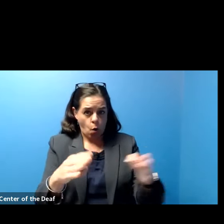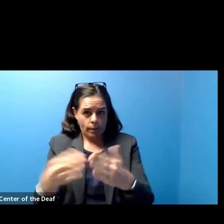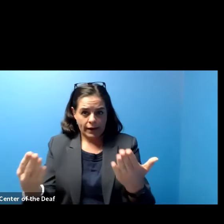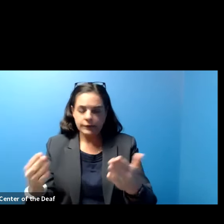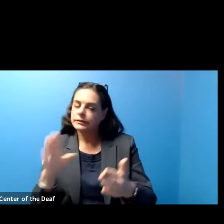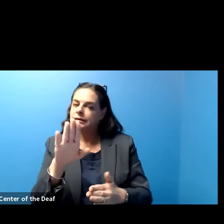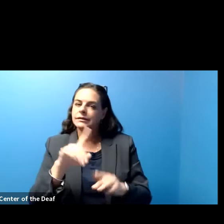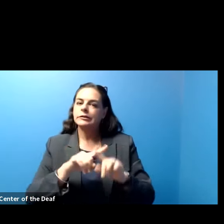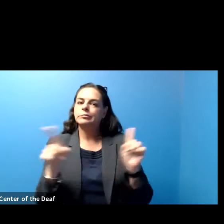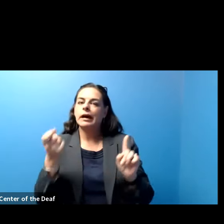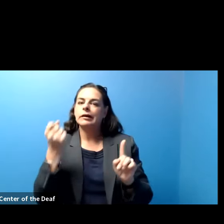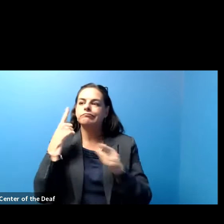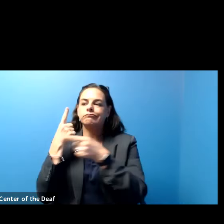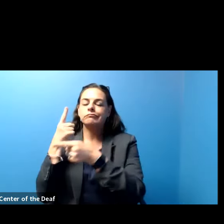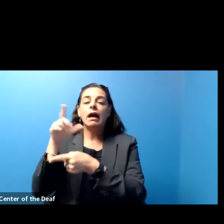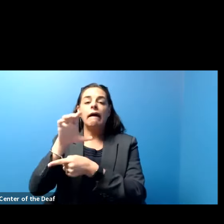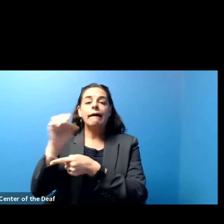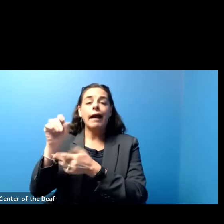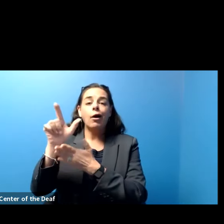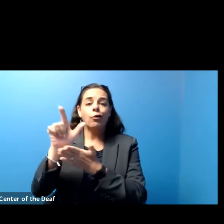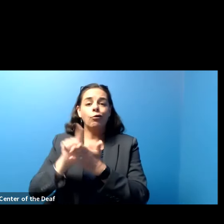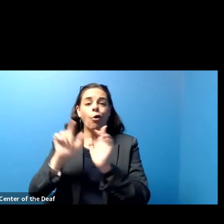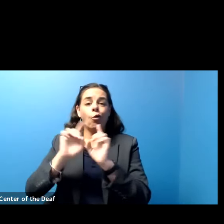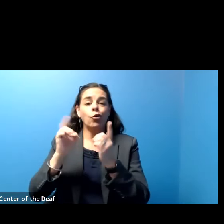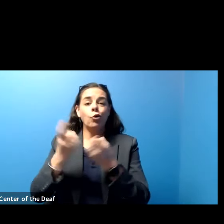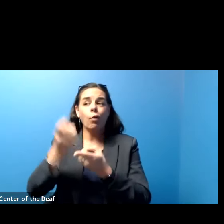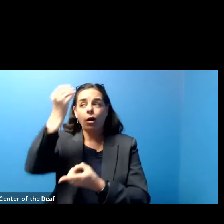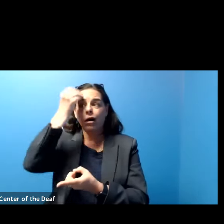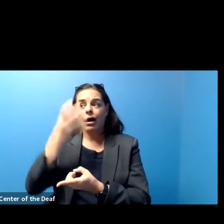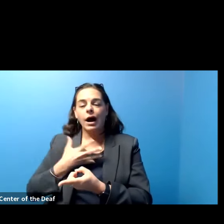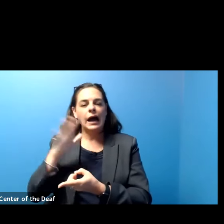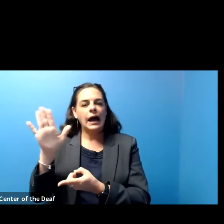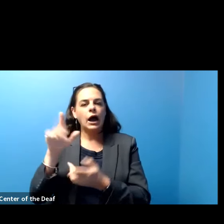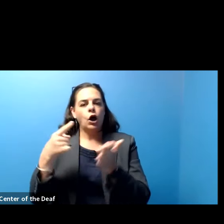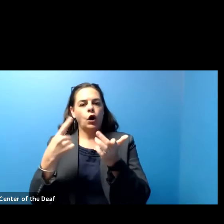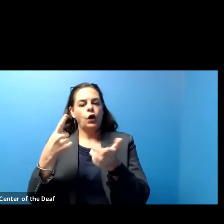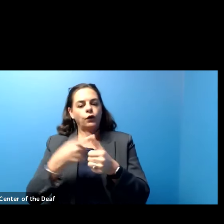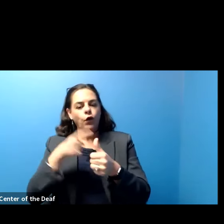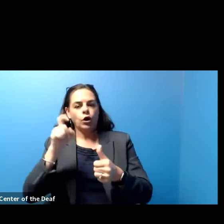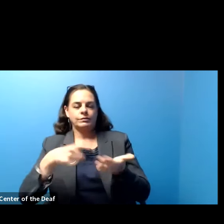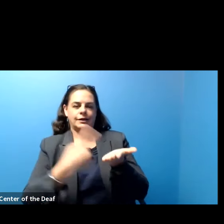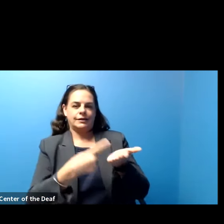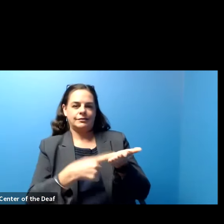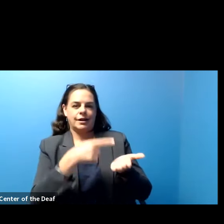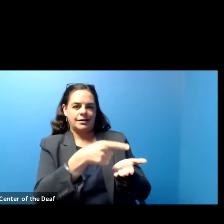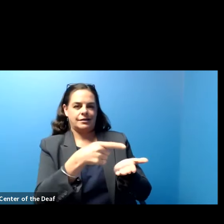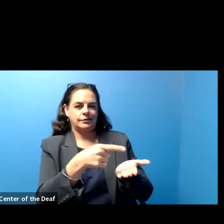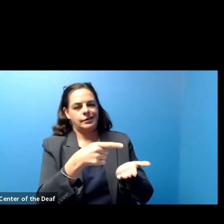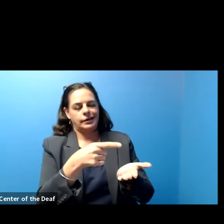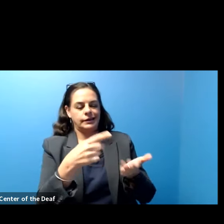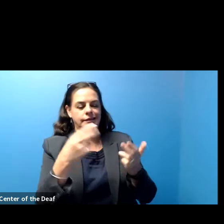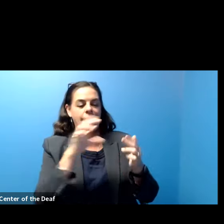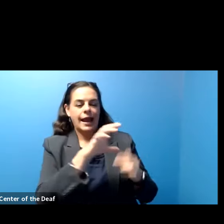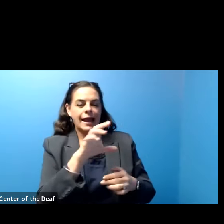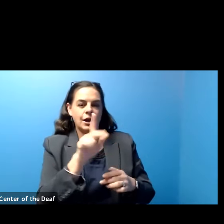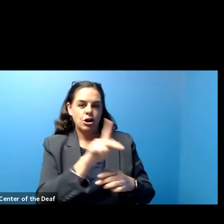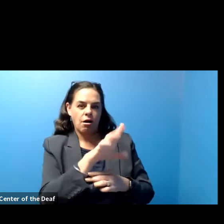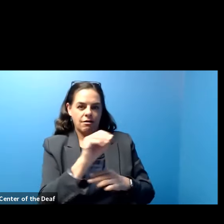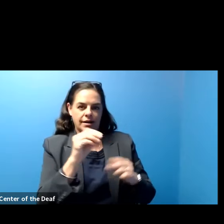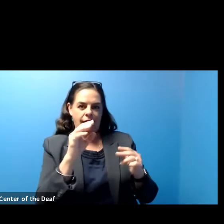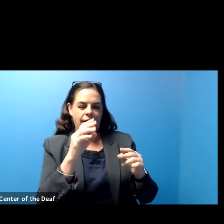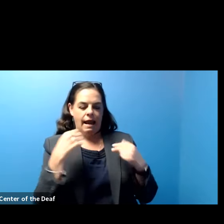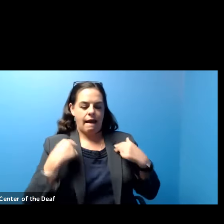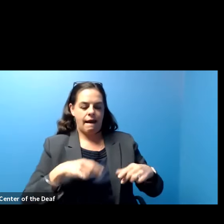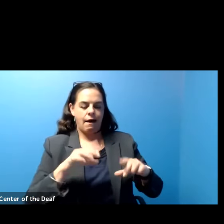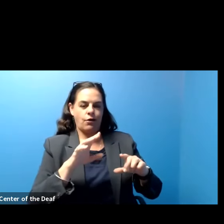the county law department has advised us that we must first consult the county's Board of Health regarding our phased reopening. Our